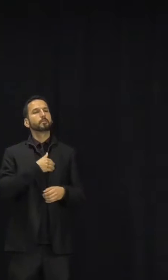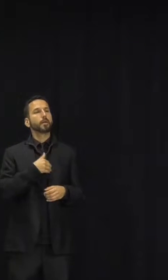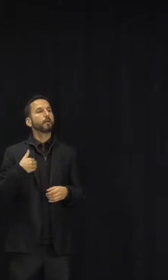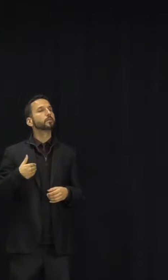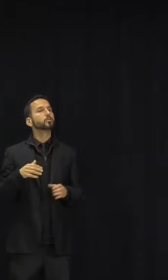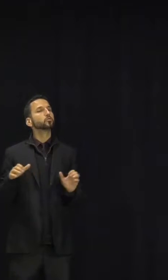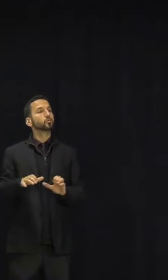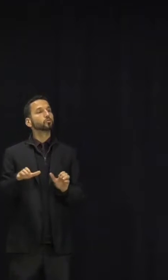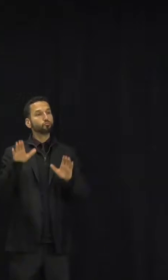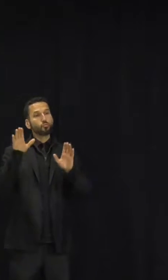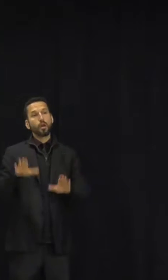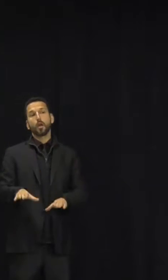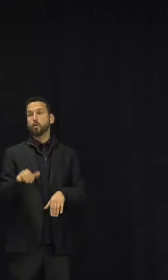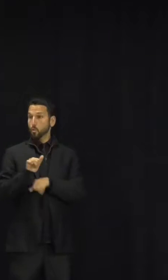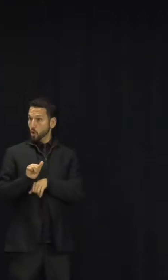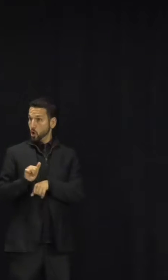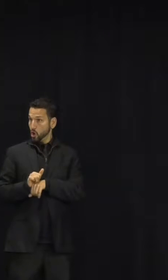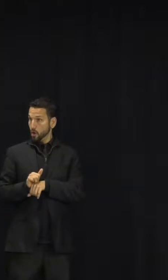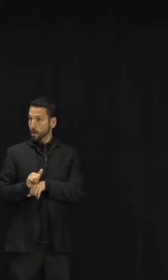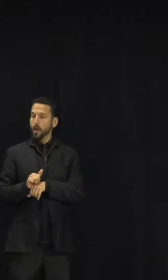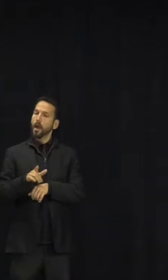very salient points of this study.